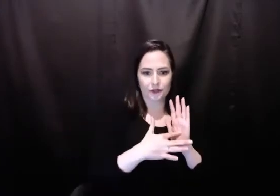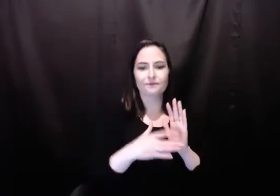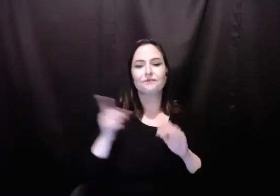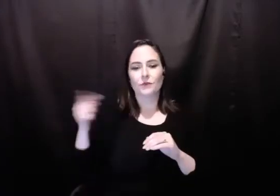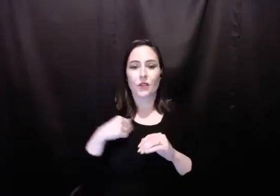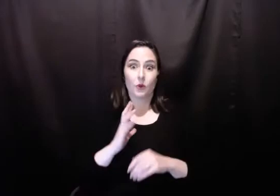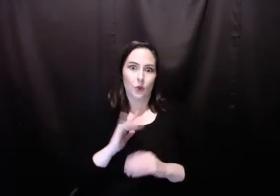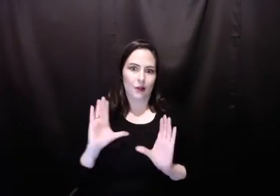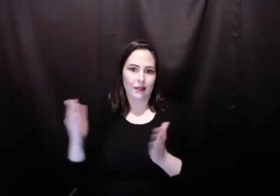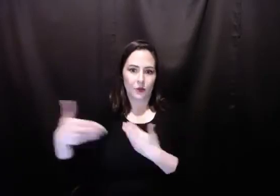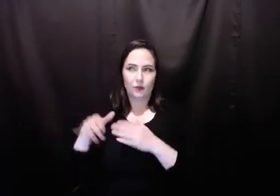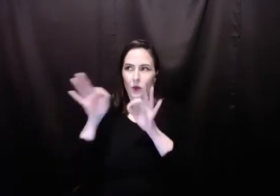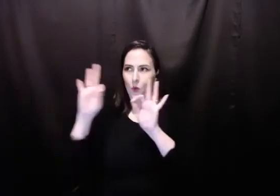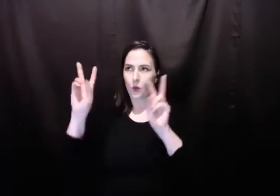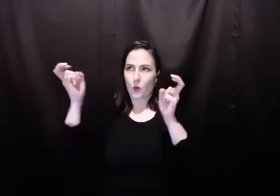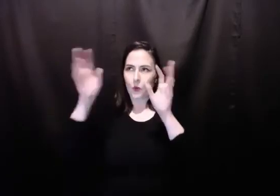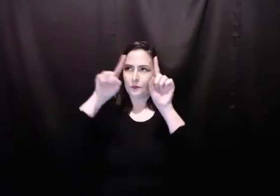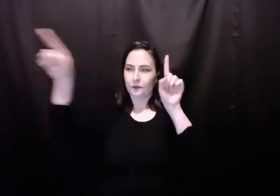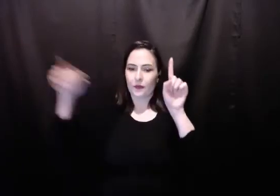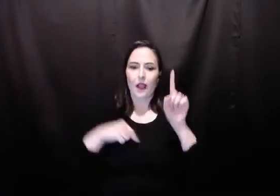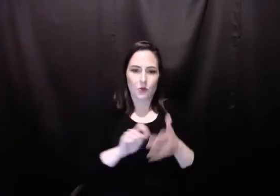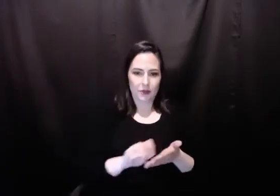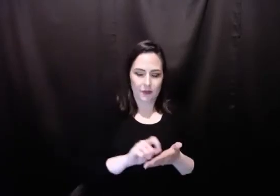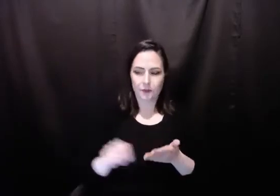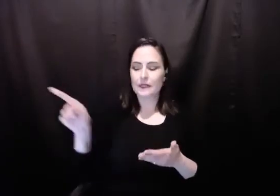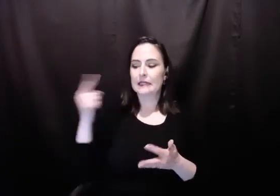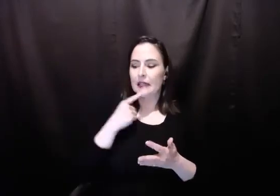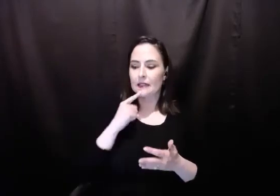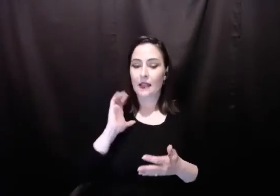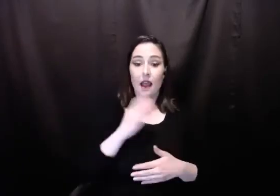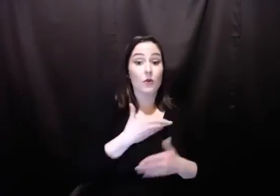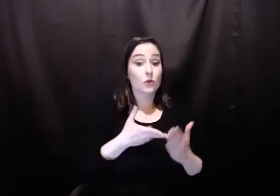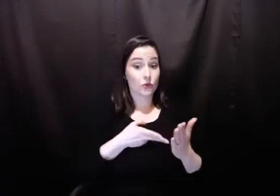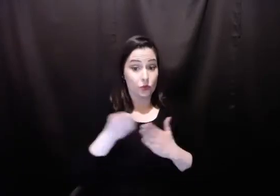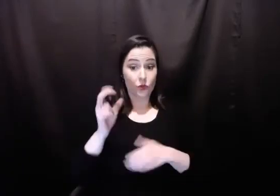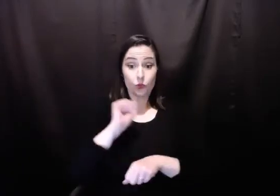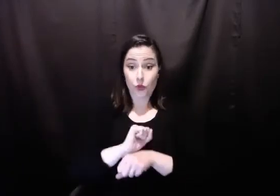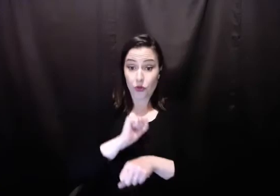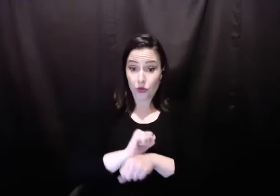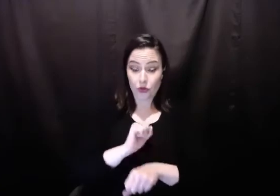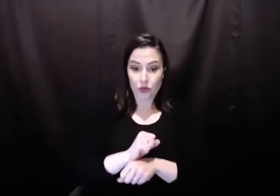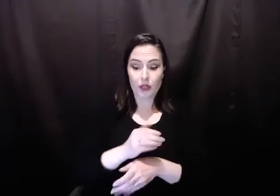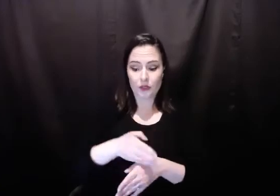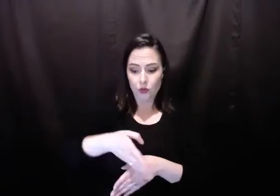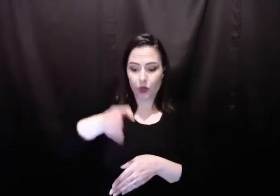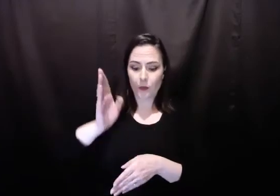our birth, to fulfill our destiny, to live the dreams that free our